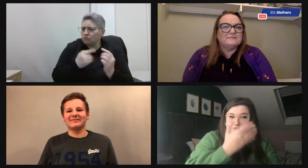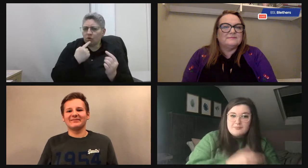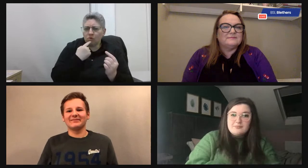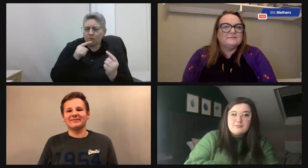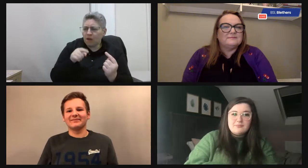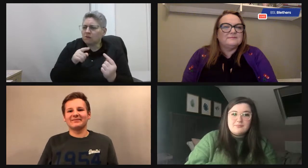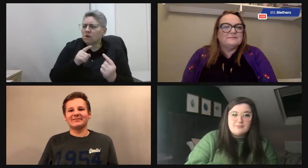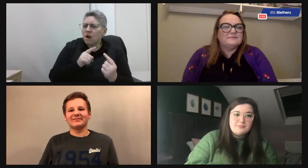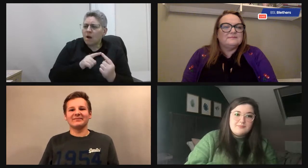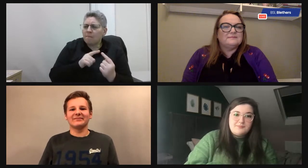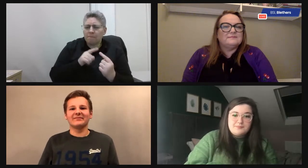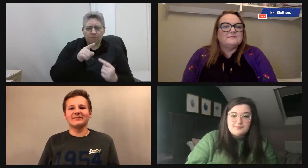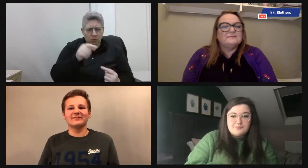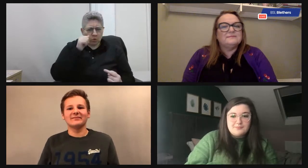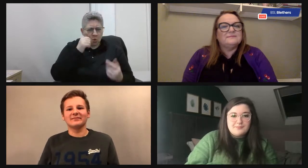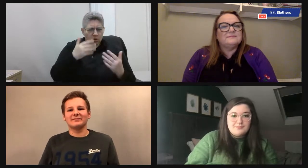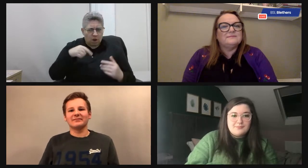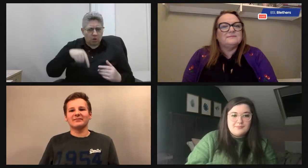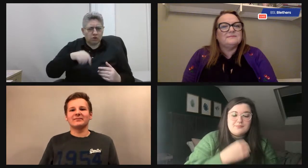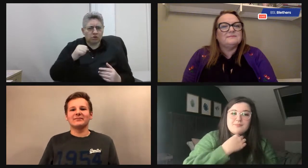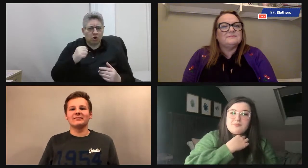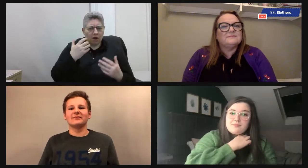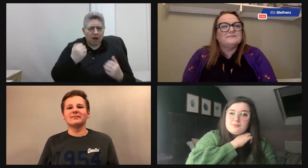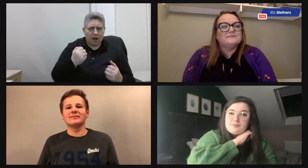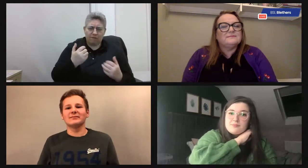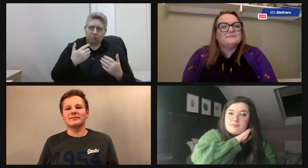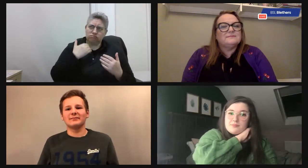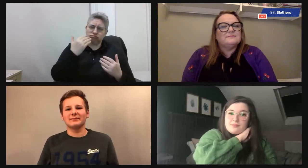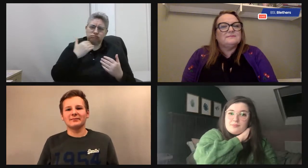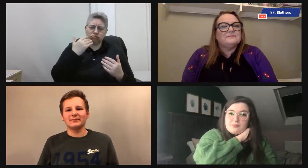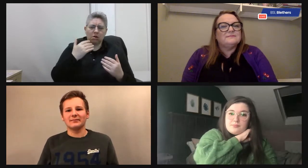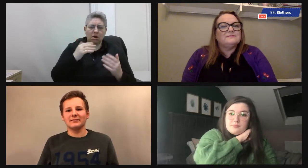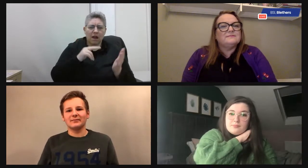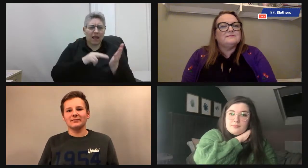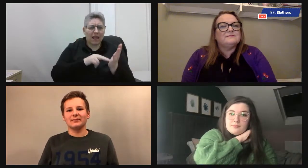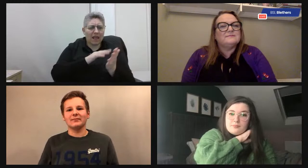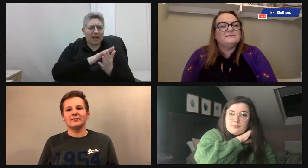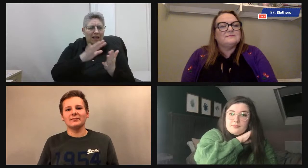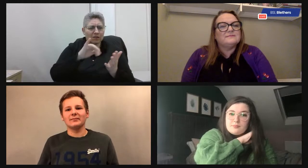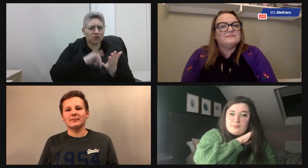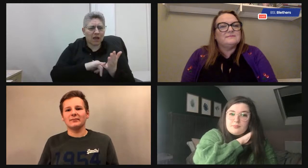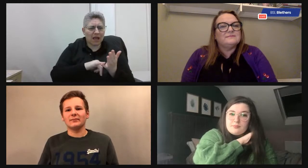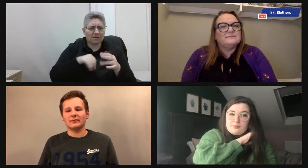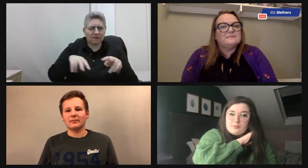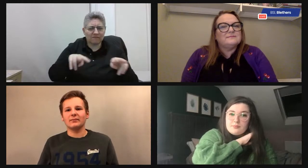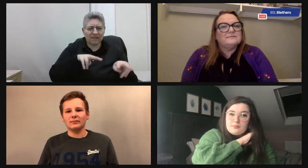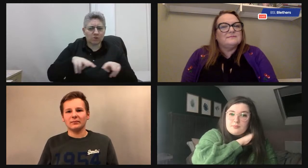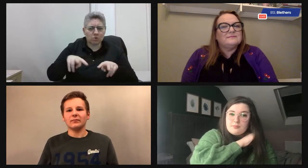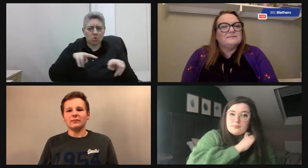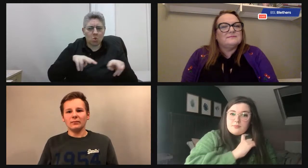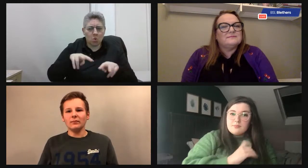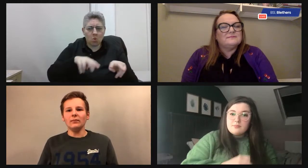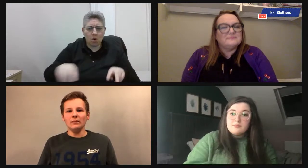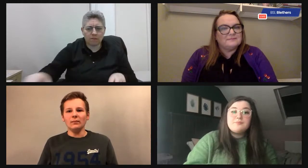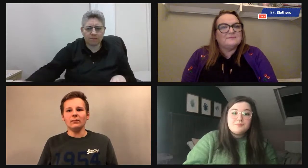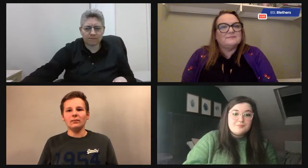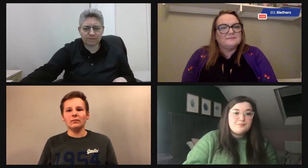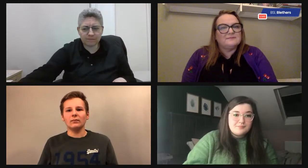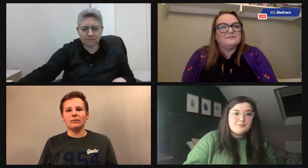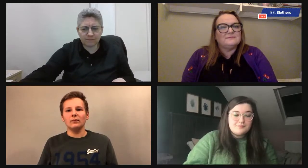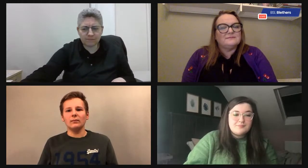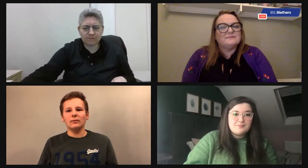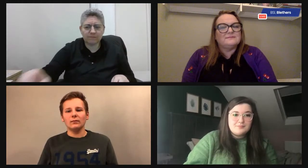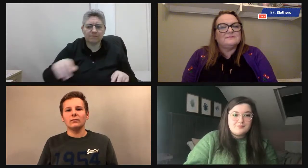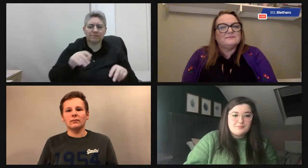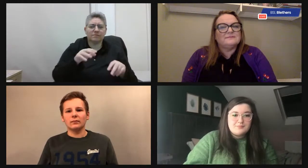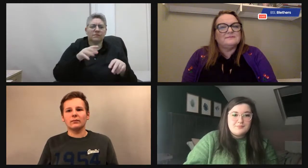with interpreters for post-school life. Okay, we've got more comments coming in. One saying that there are plenty